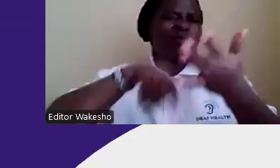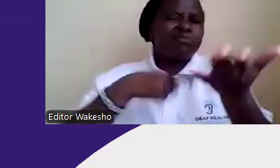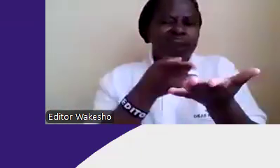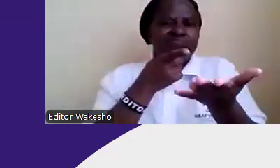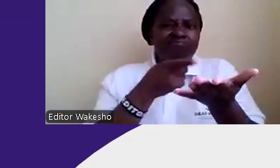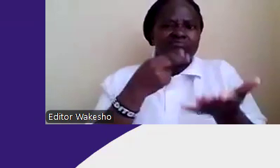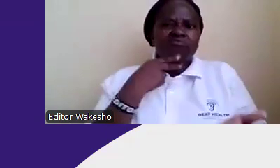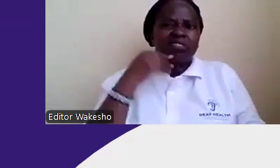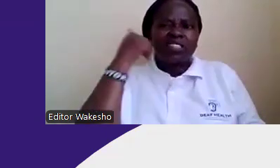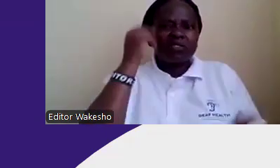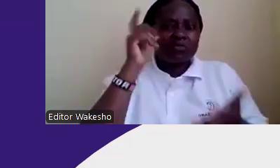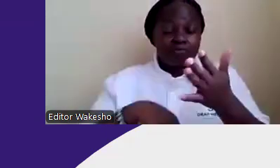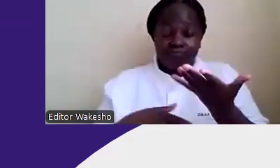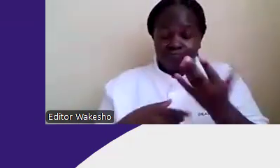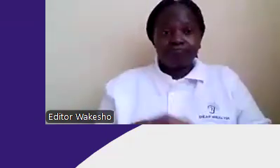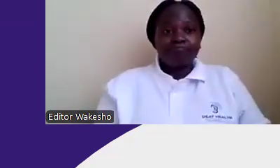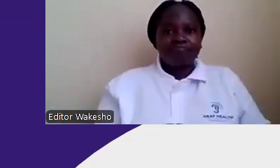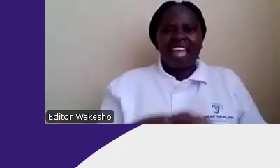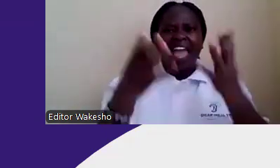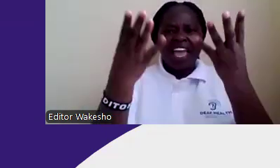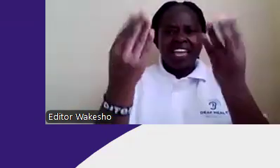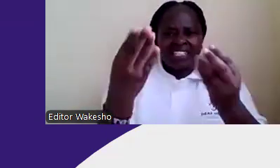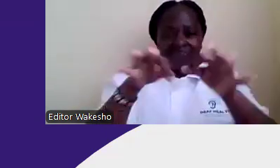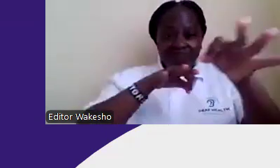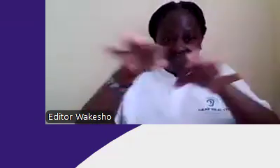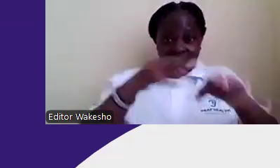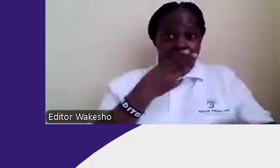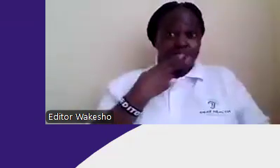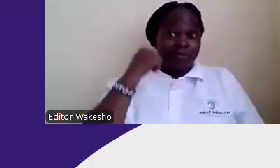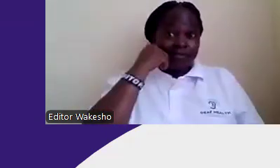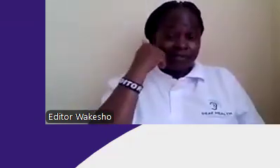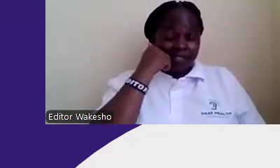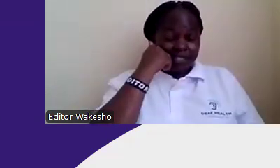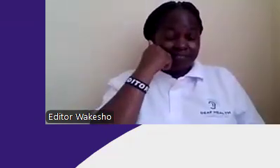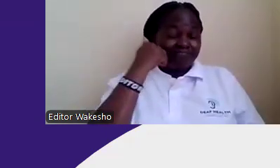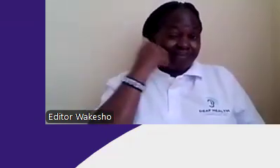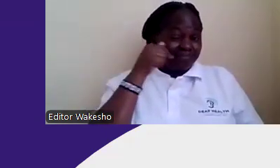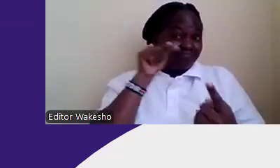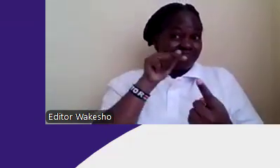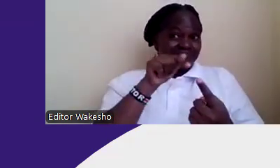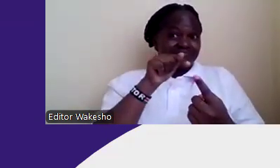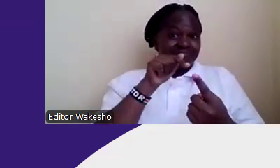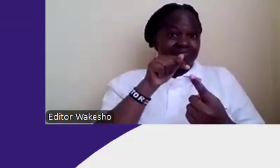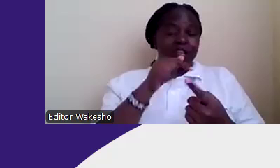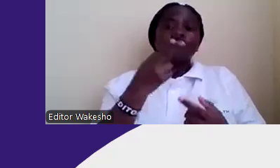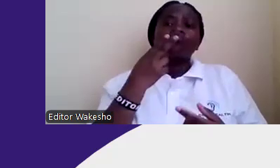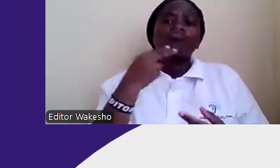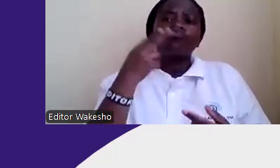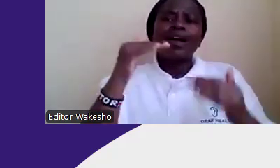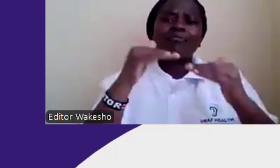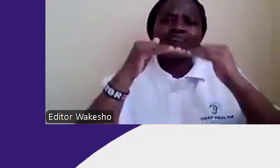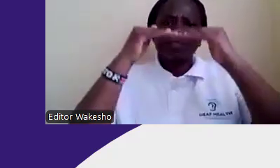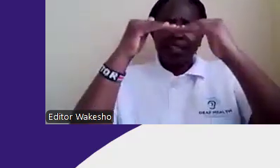diabetes? So in simple terms, diabetes is a condition whereby the sugar level in the